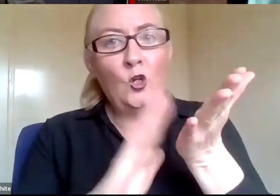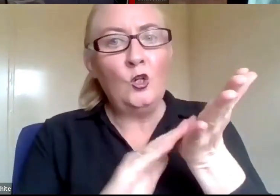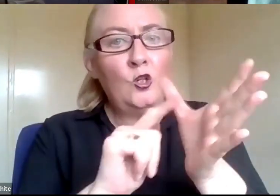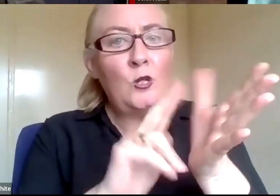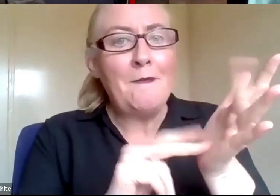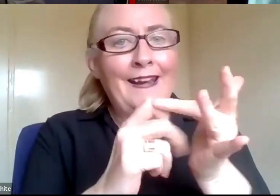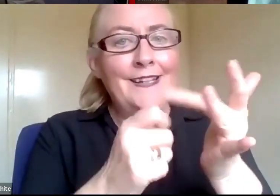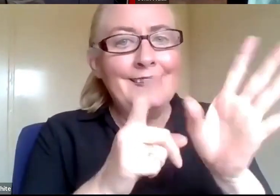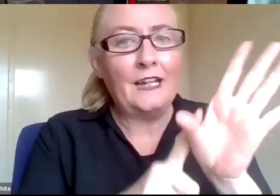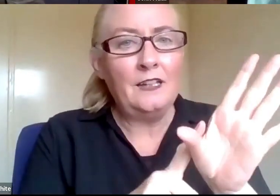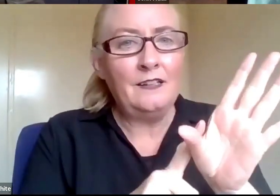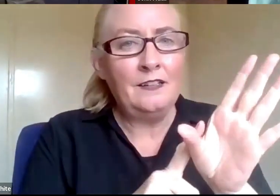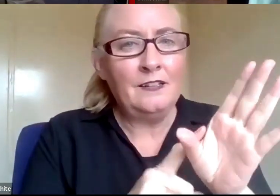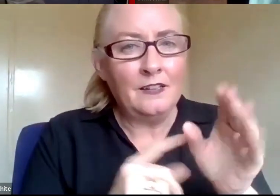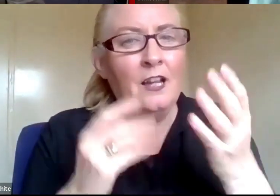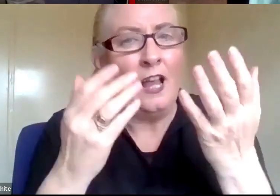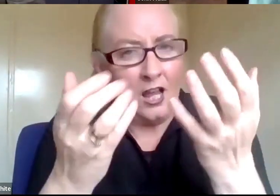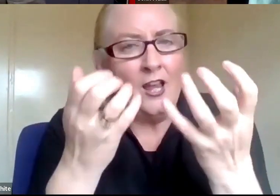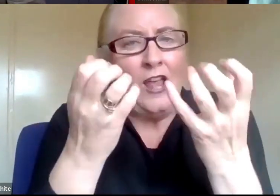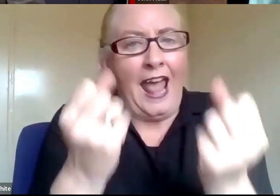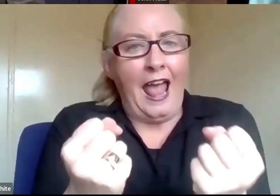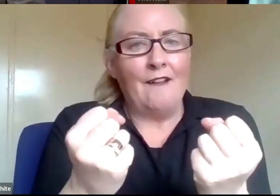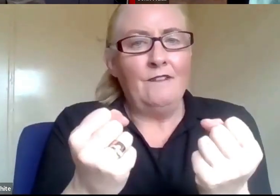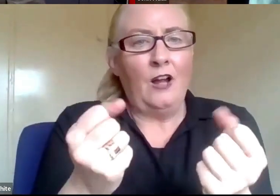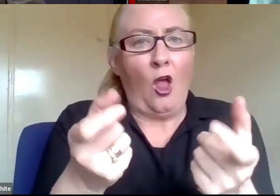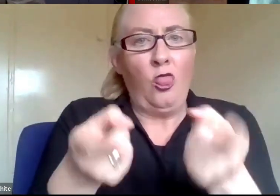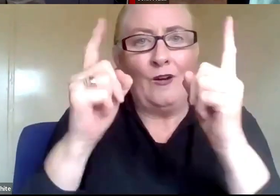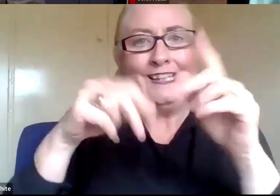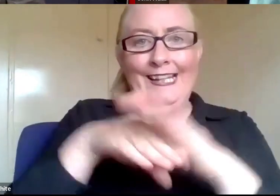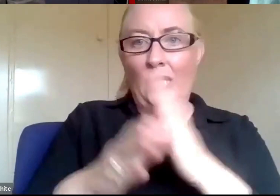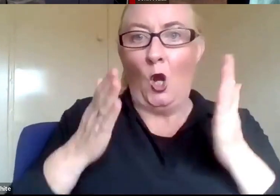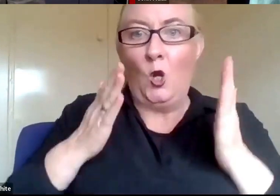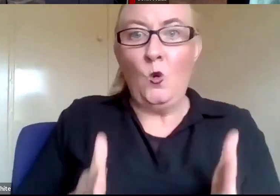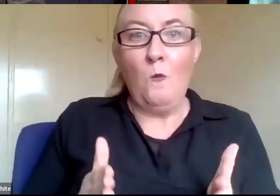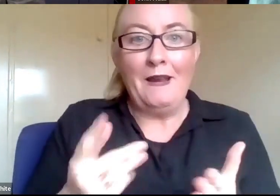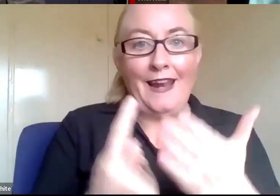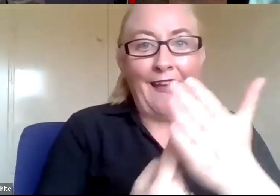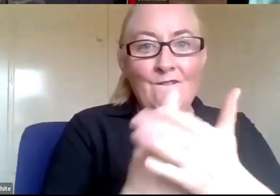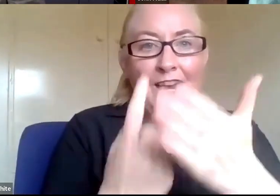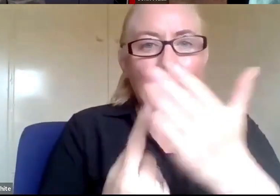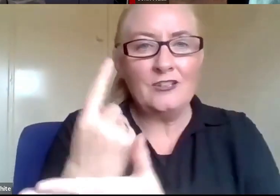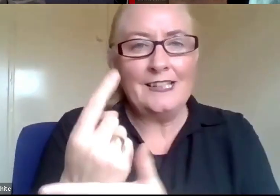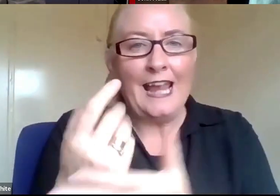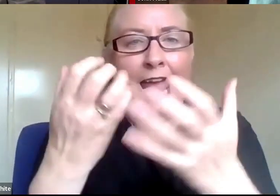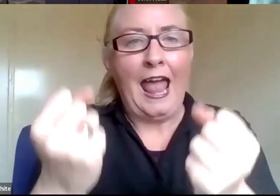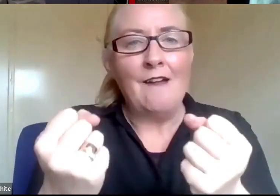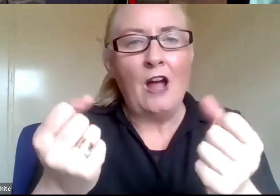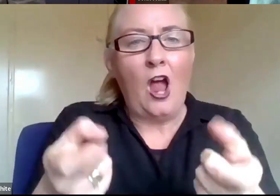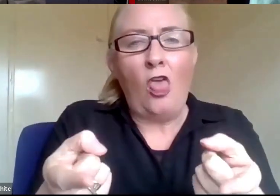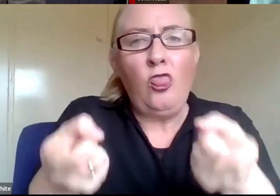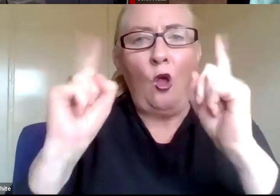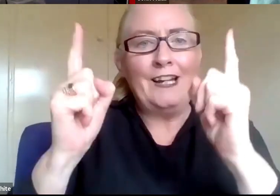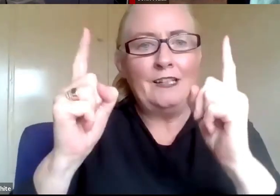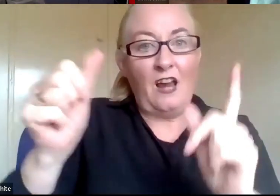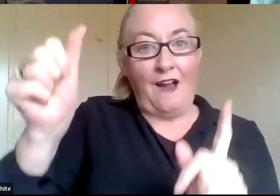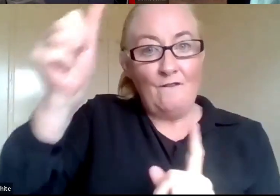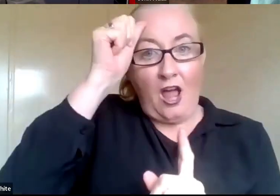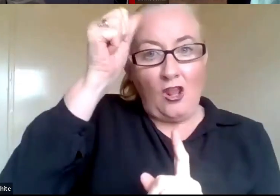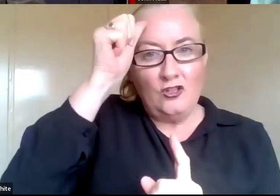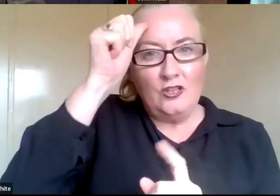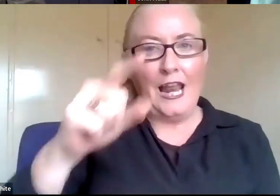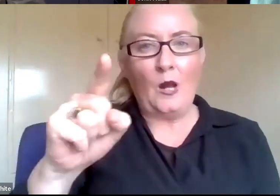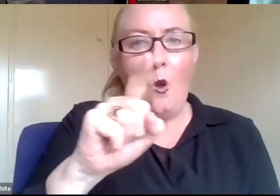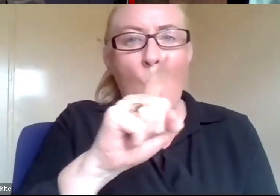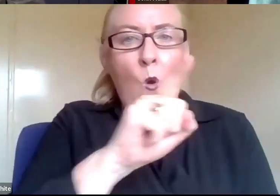Why do you do what the doctor tells you to do? Because the doctor on the whole tends to know. And he's seen many more cases